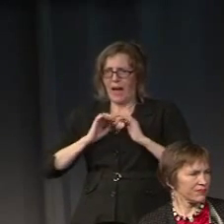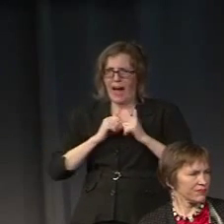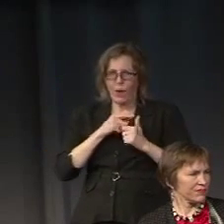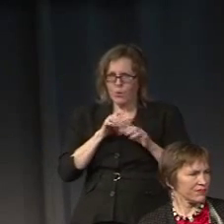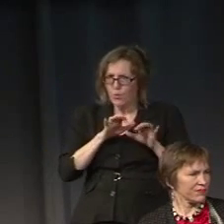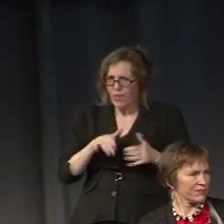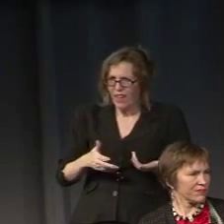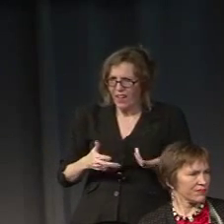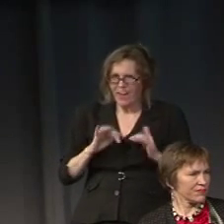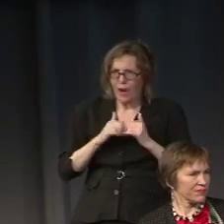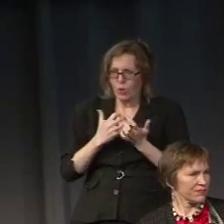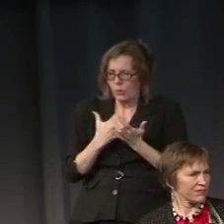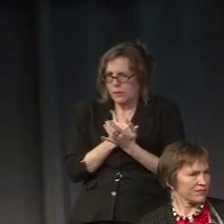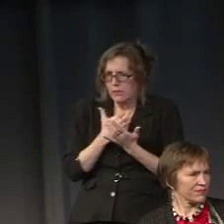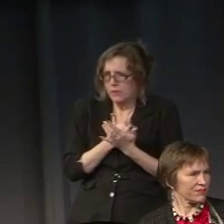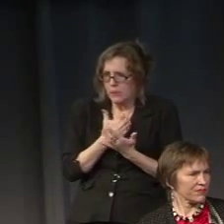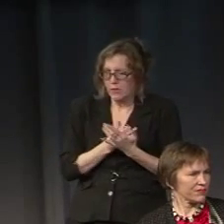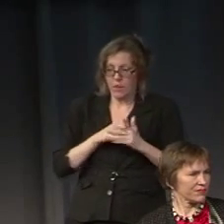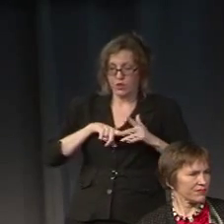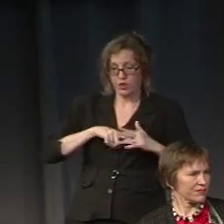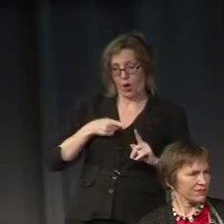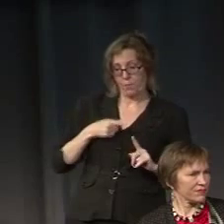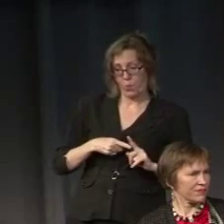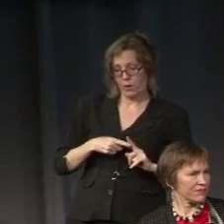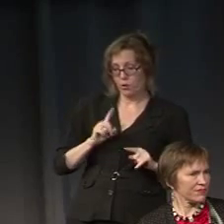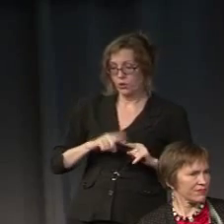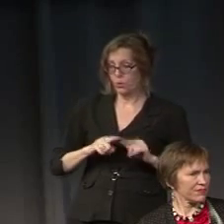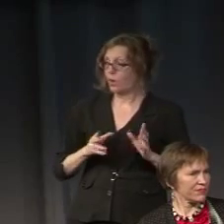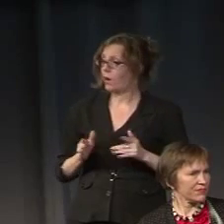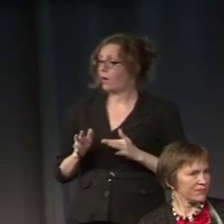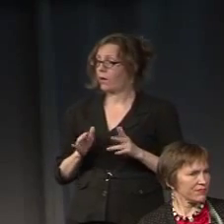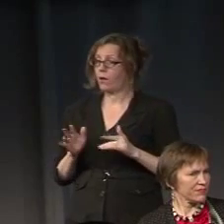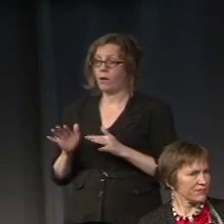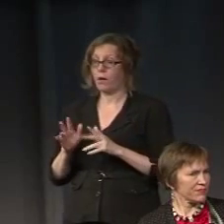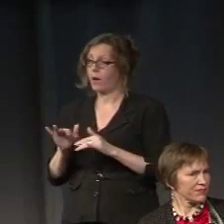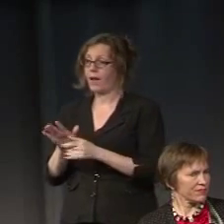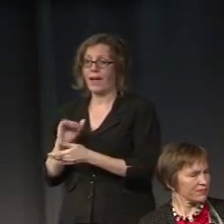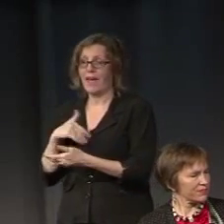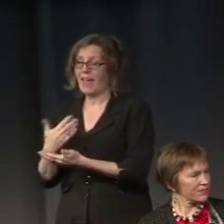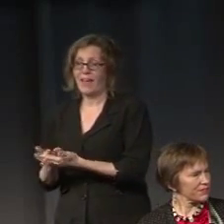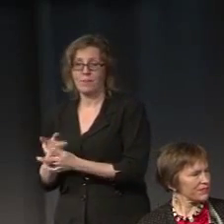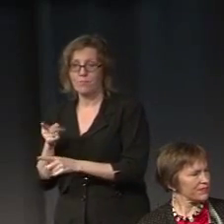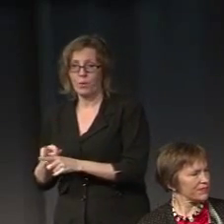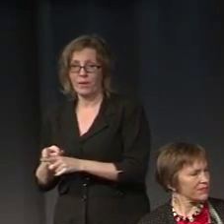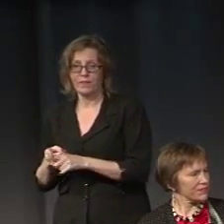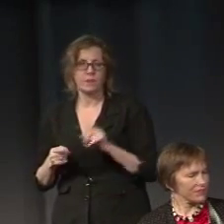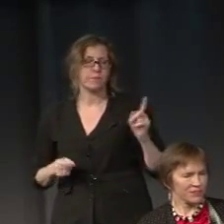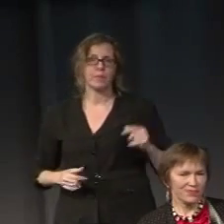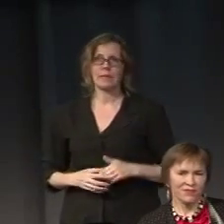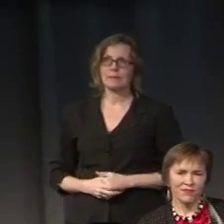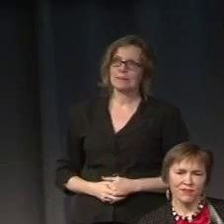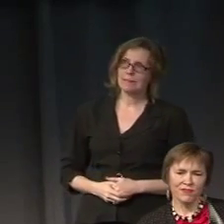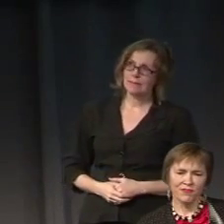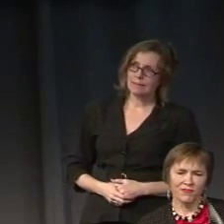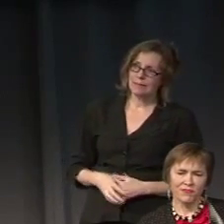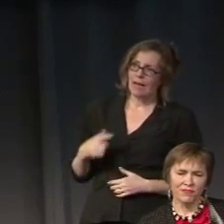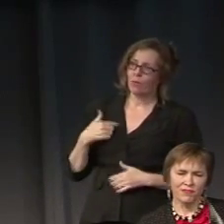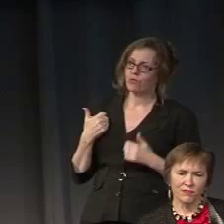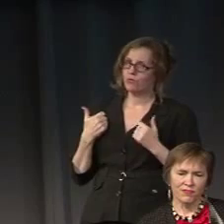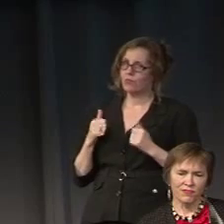set of starting propositions to an end point. And I mean, I'll do my best to answer that.